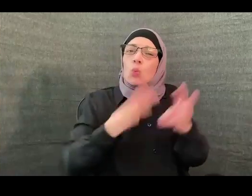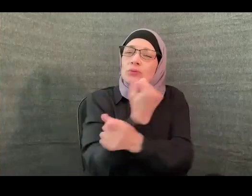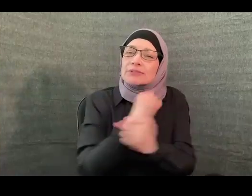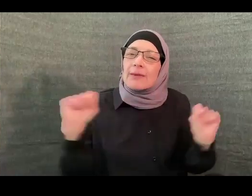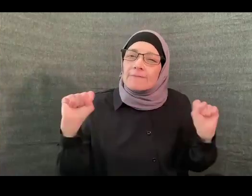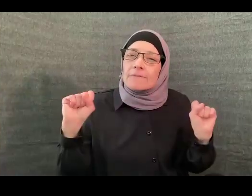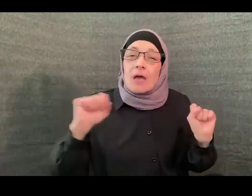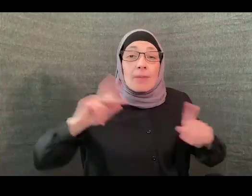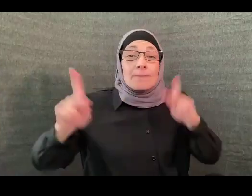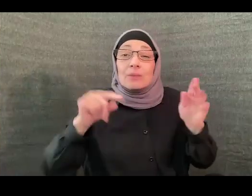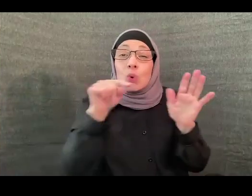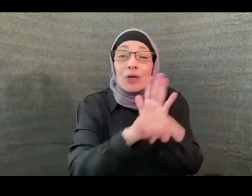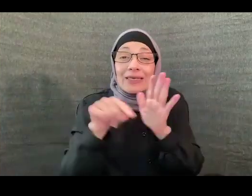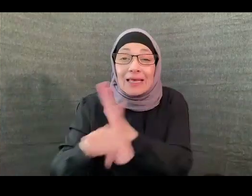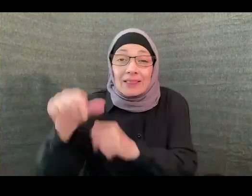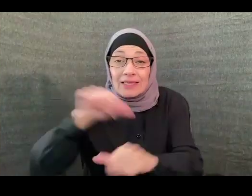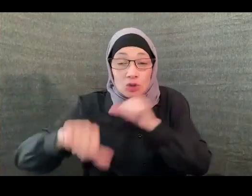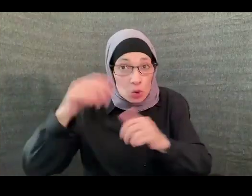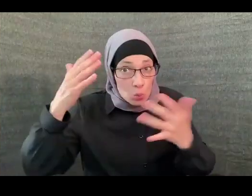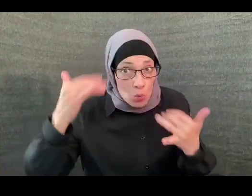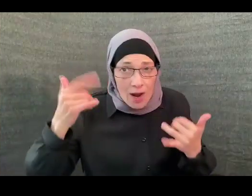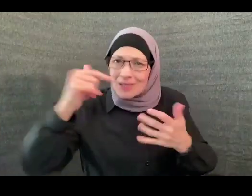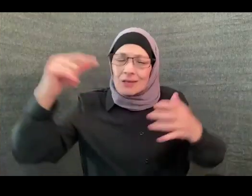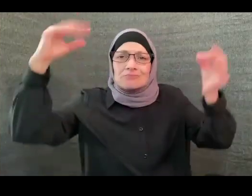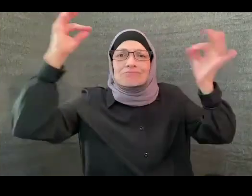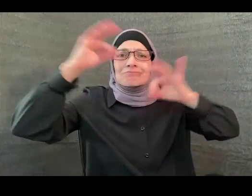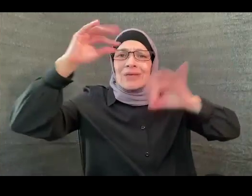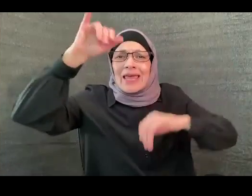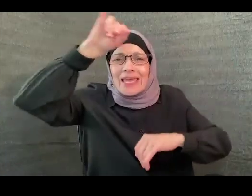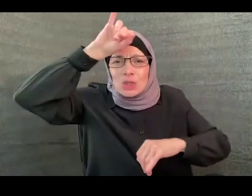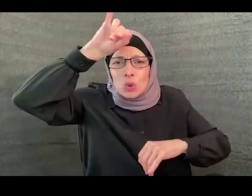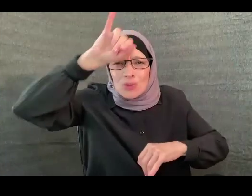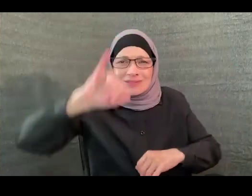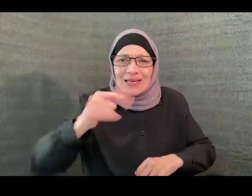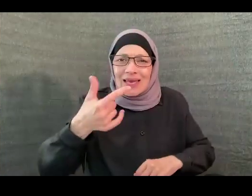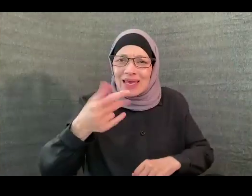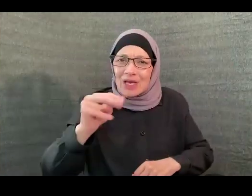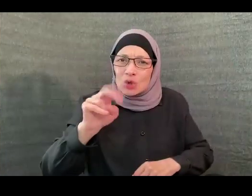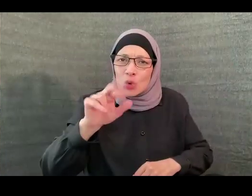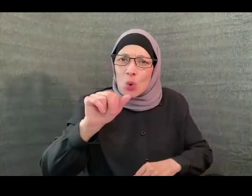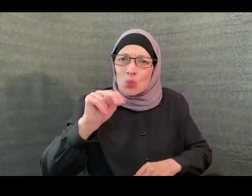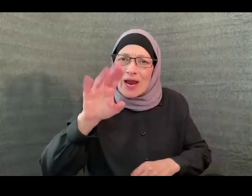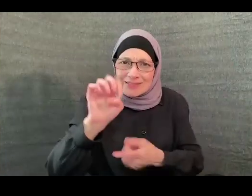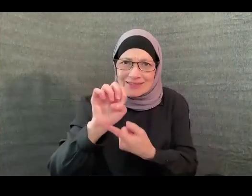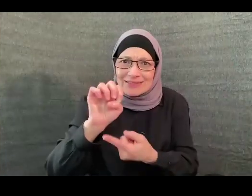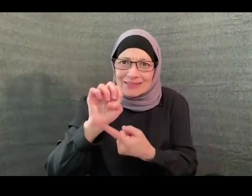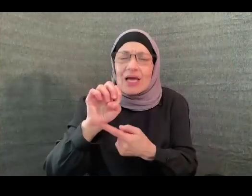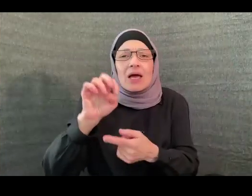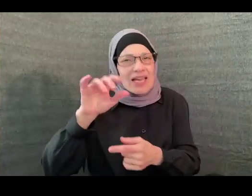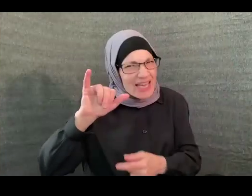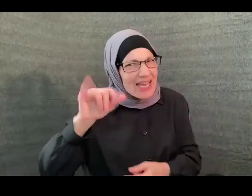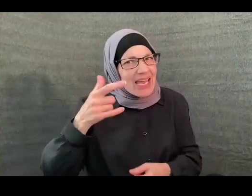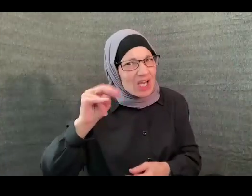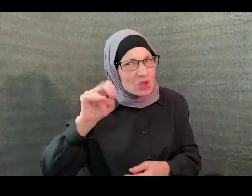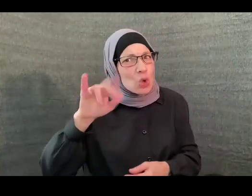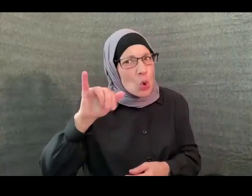we should not fear anything more than ignorance. This is what creates those false